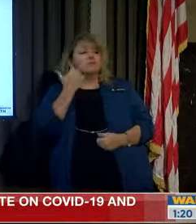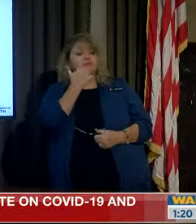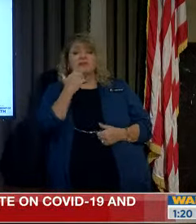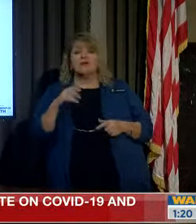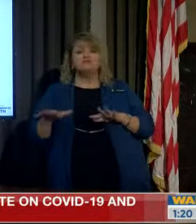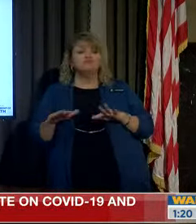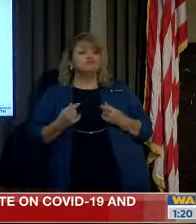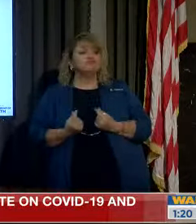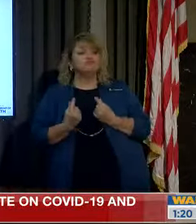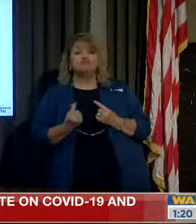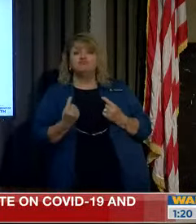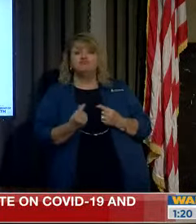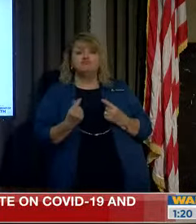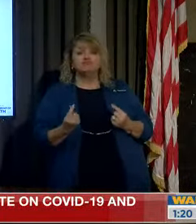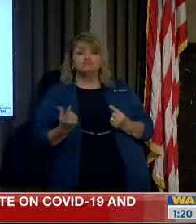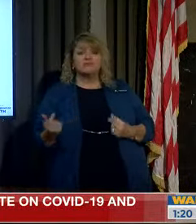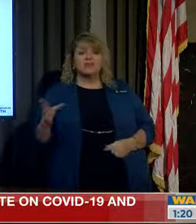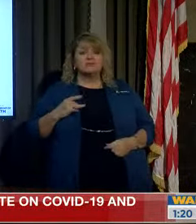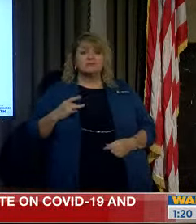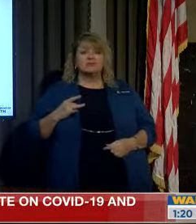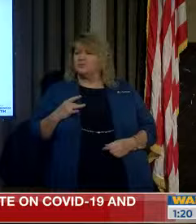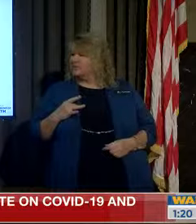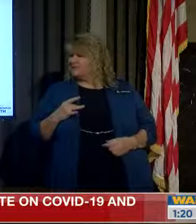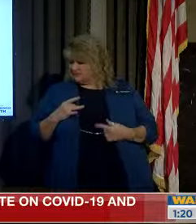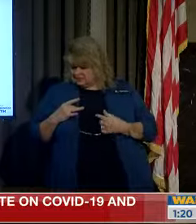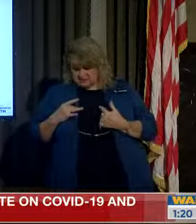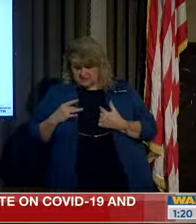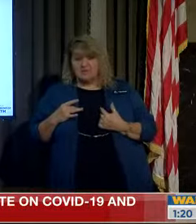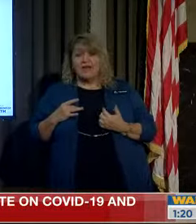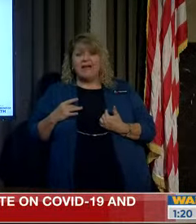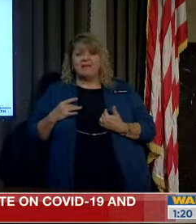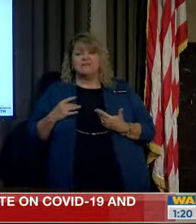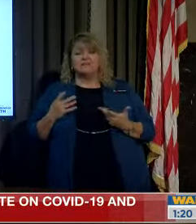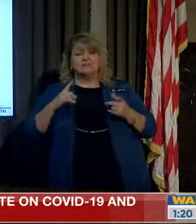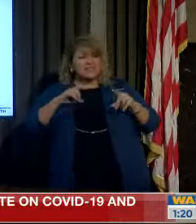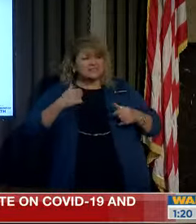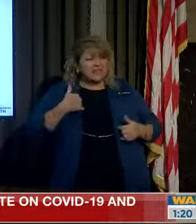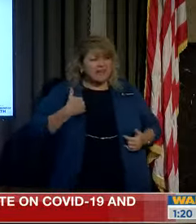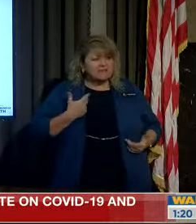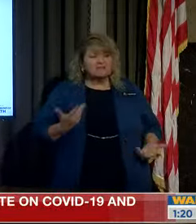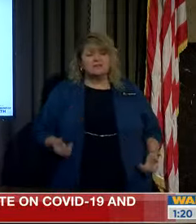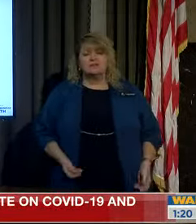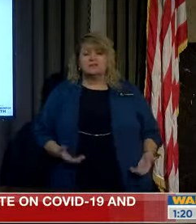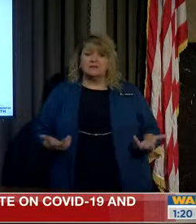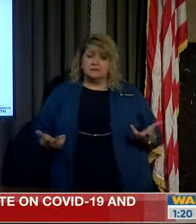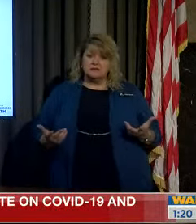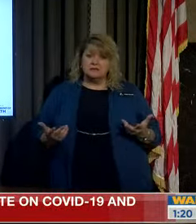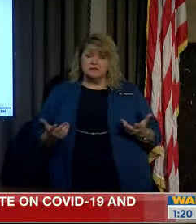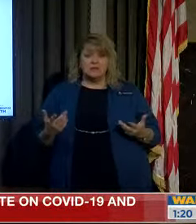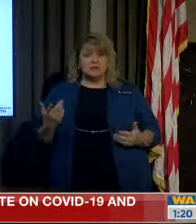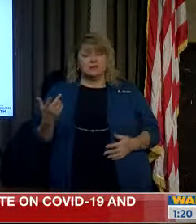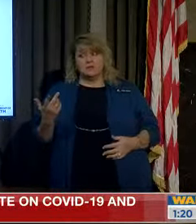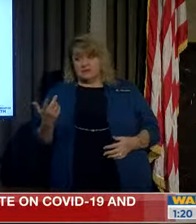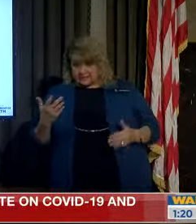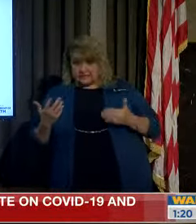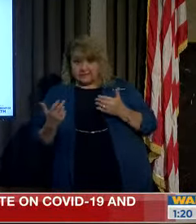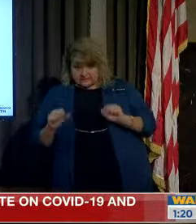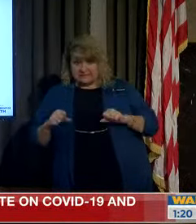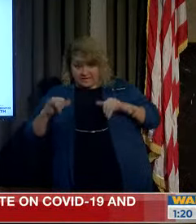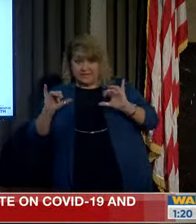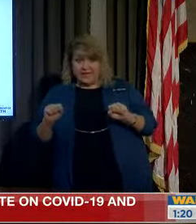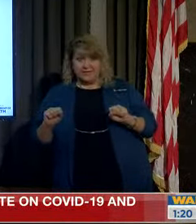exposed to the virus that causes COVID-19, meaning you got to continue to keep vigilant. You got to continue to do